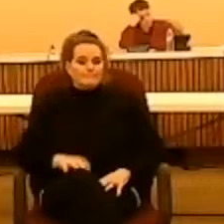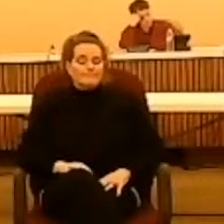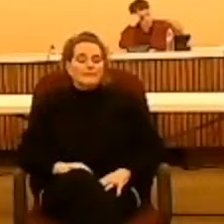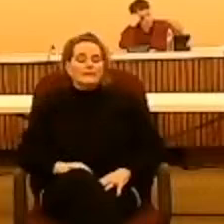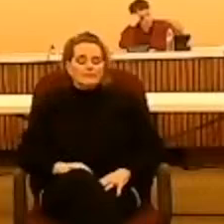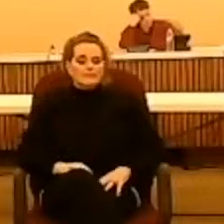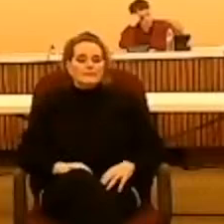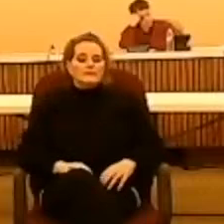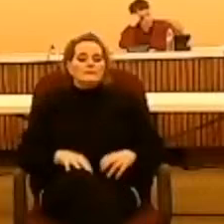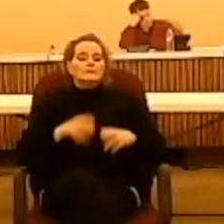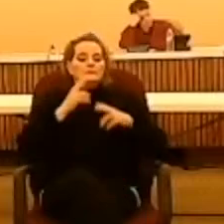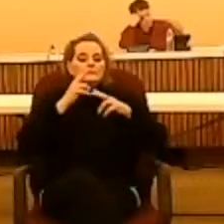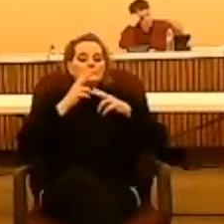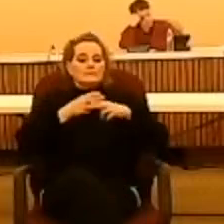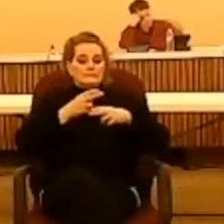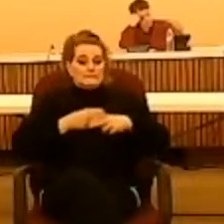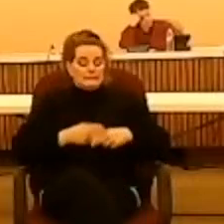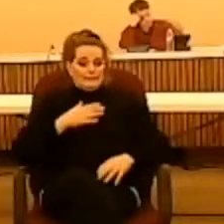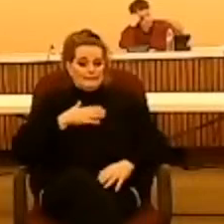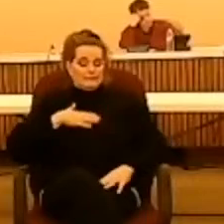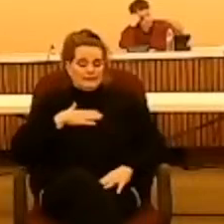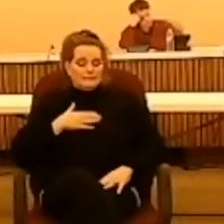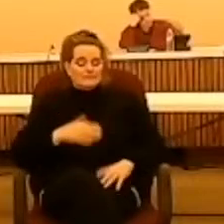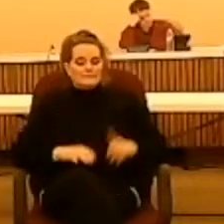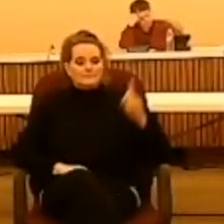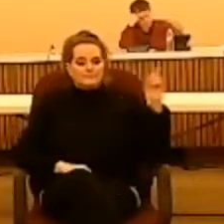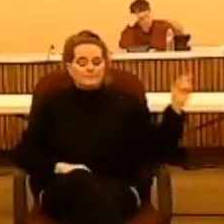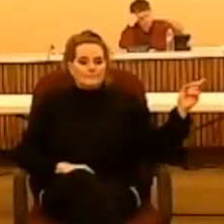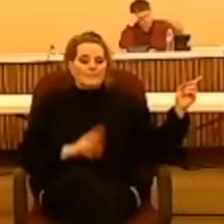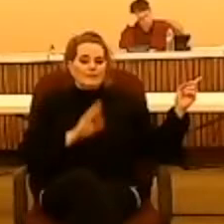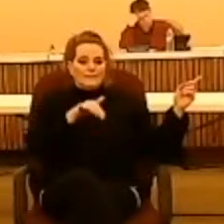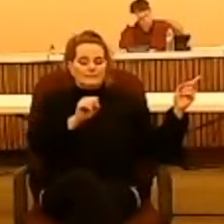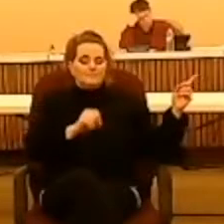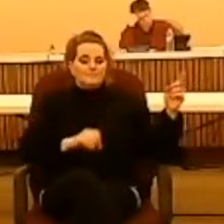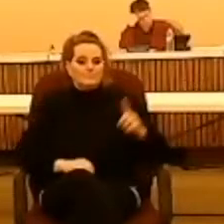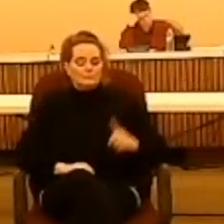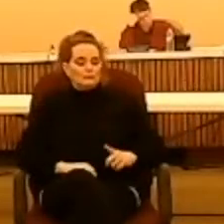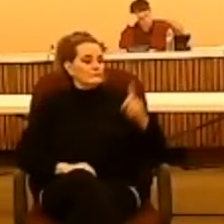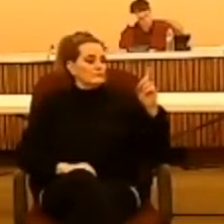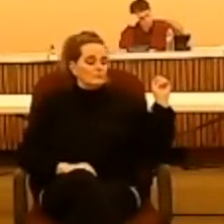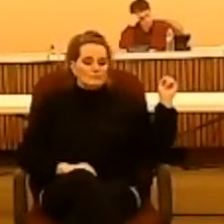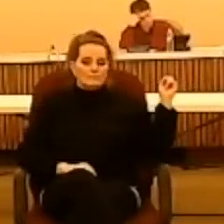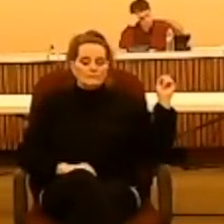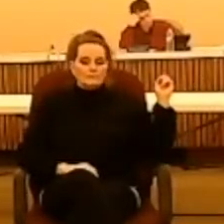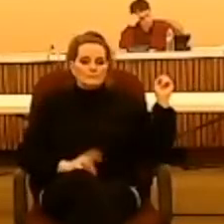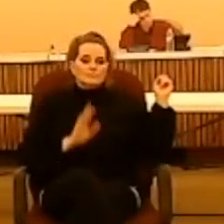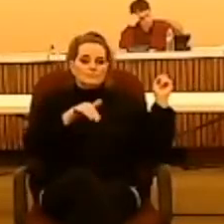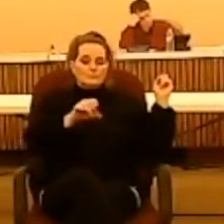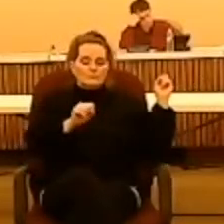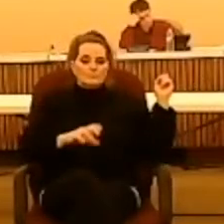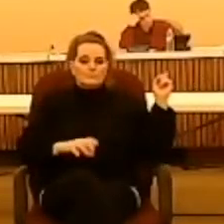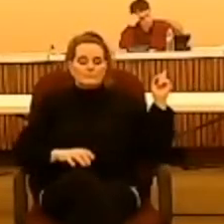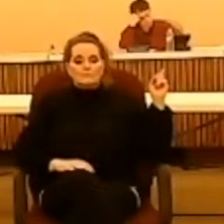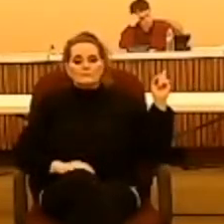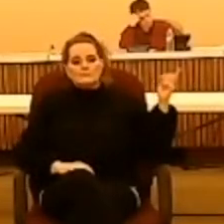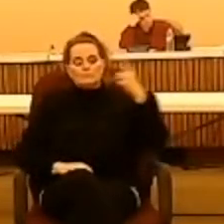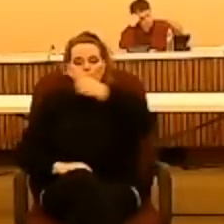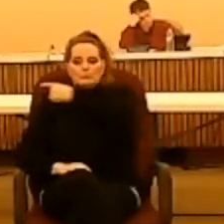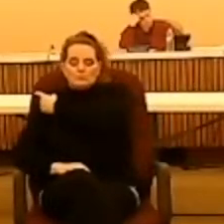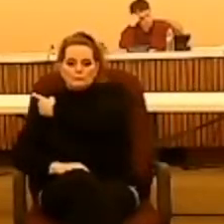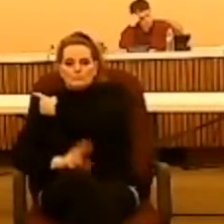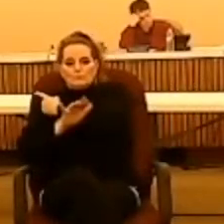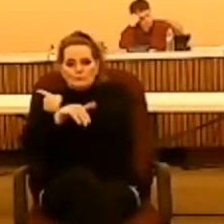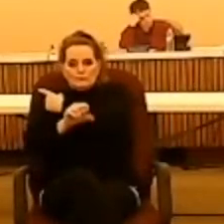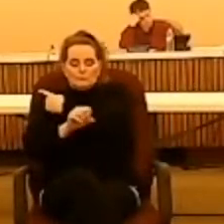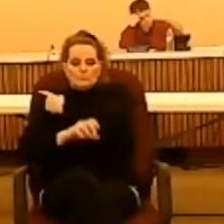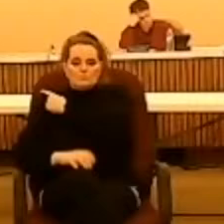Hearing none, please call the roll. Councilmember Barley, Aye. Councilmember Stafford. Aye. Councilmember